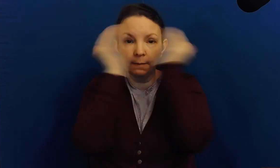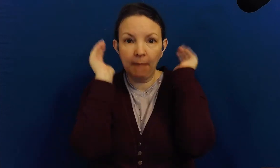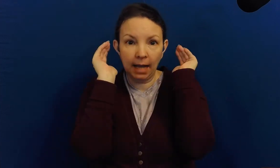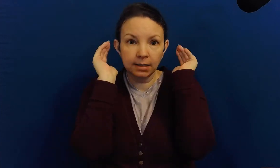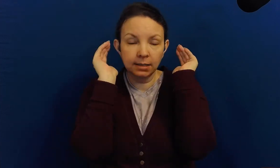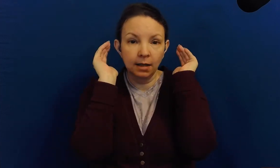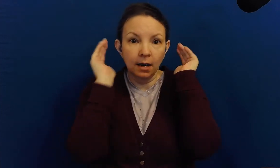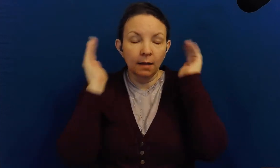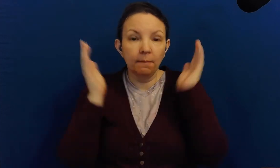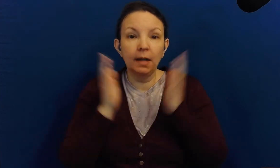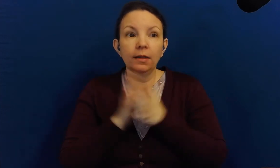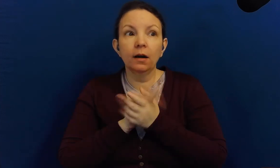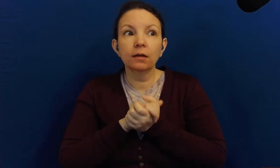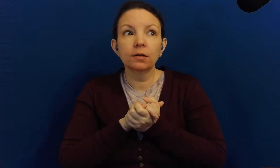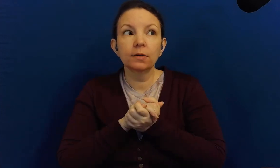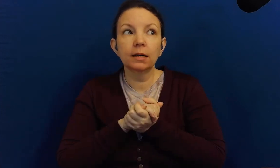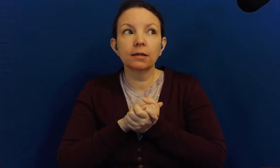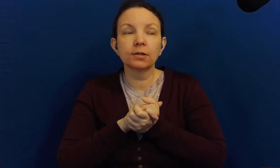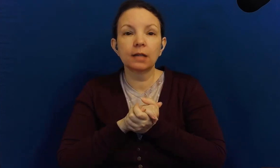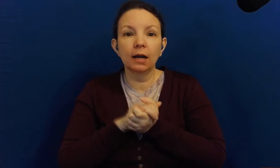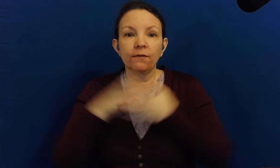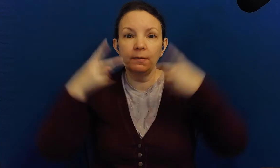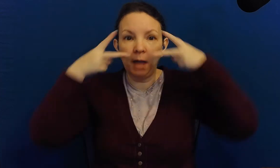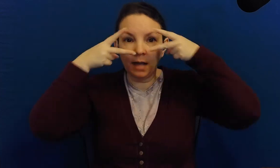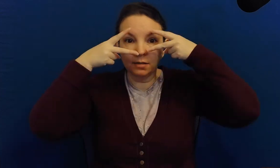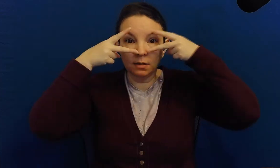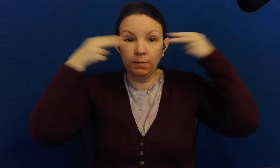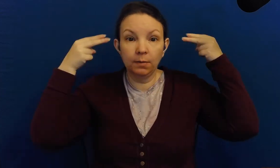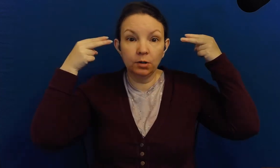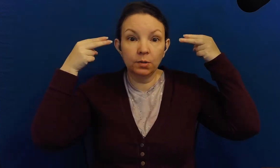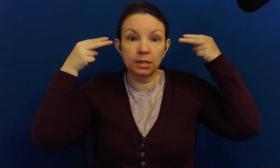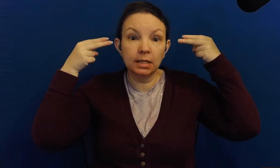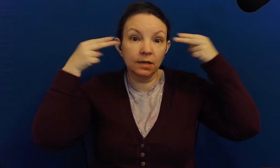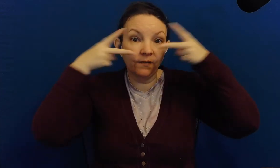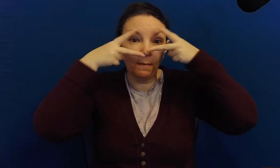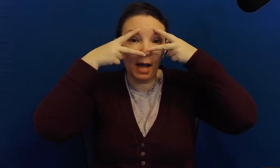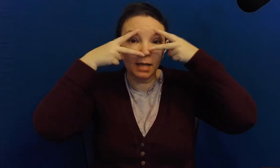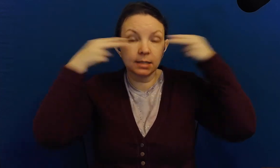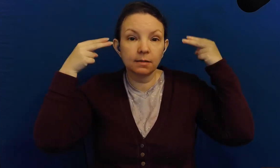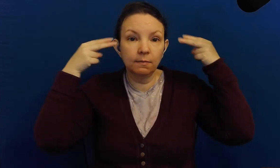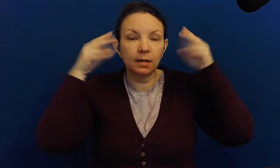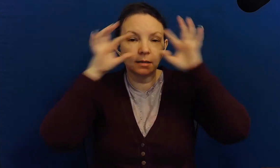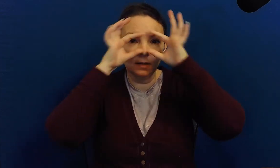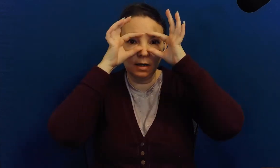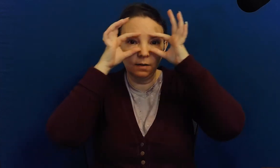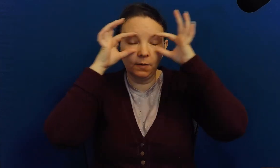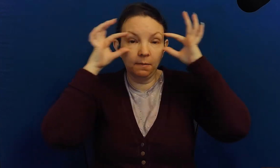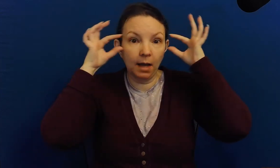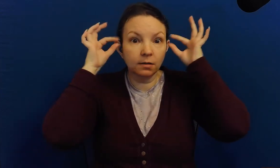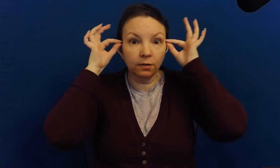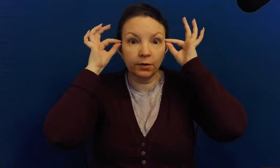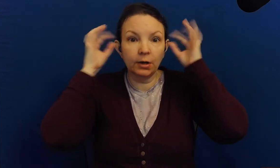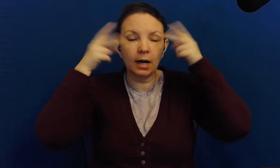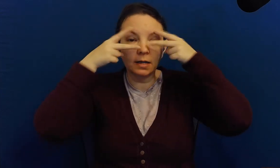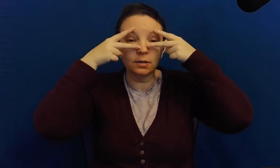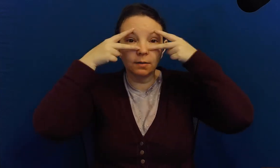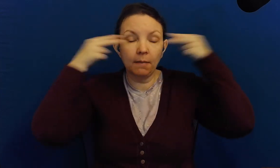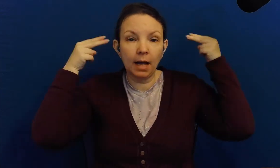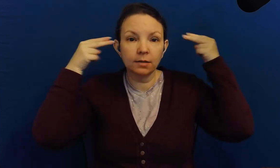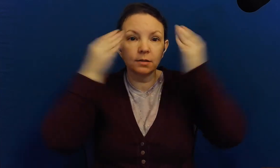mask. But there's also another sign for mask, and some people do this for mask, because it's like you put a mask over your eyes, so mask. So we